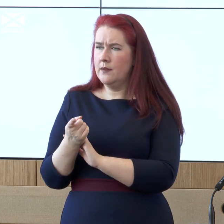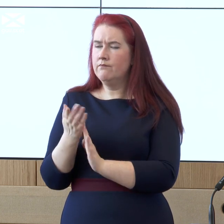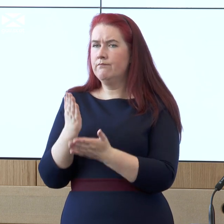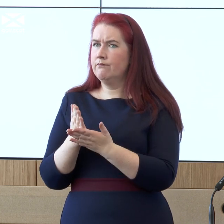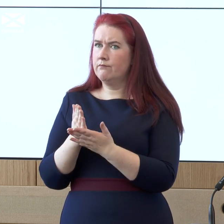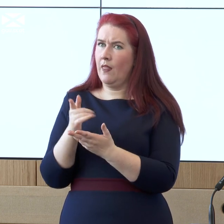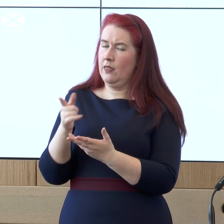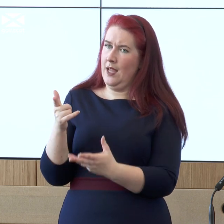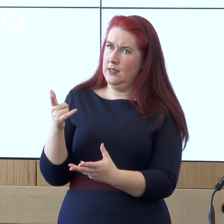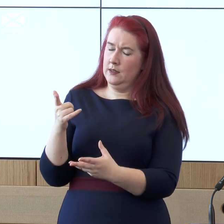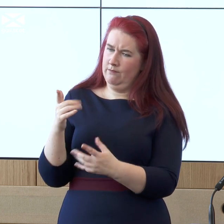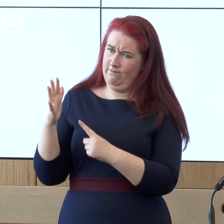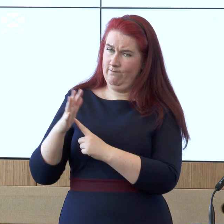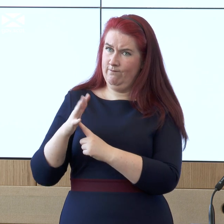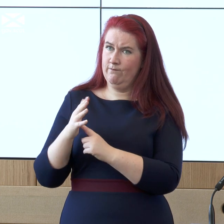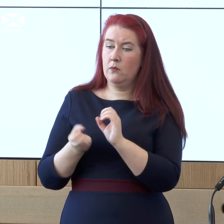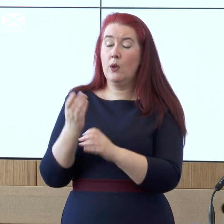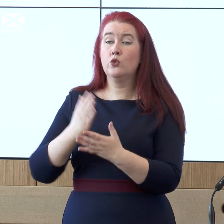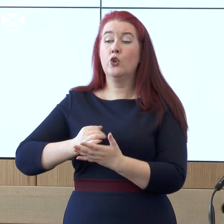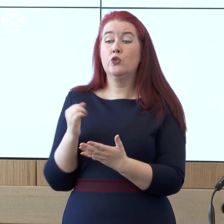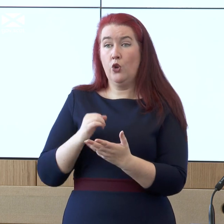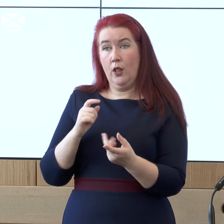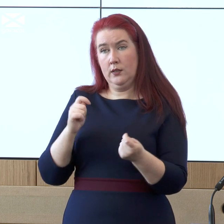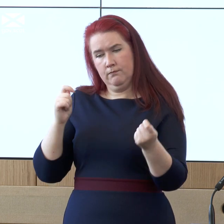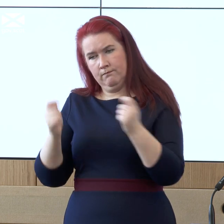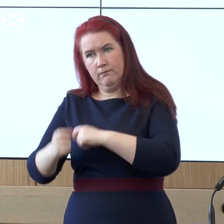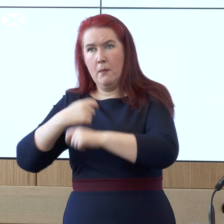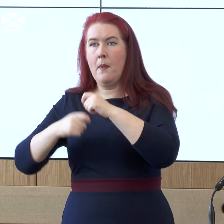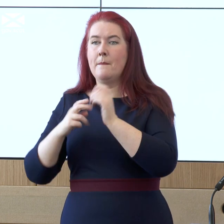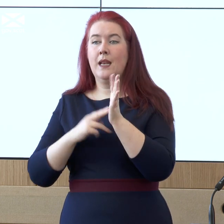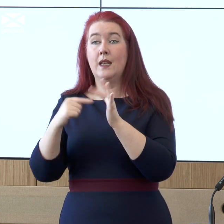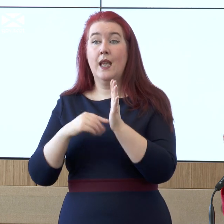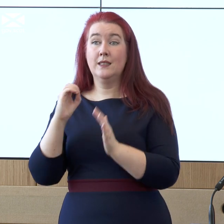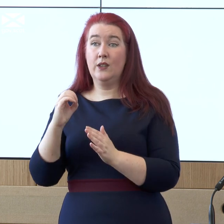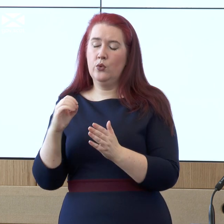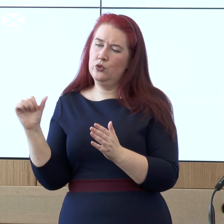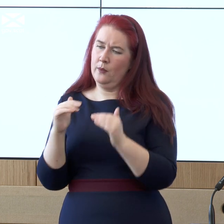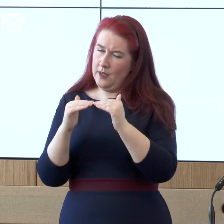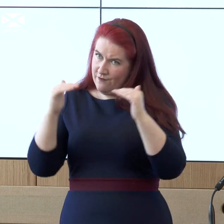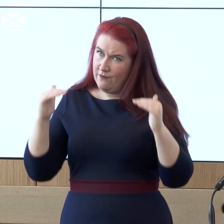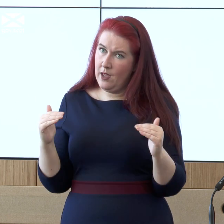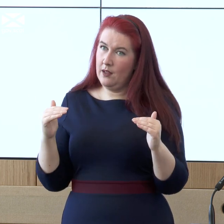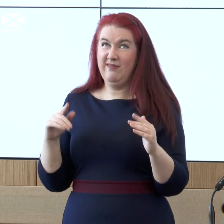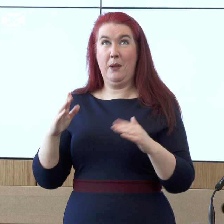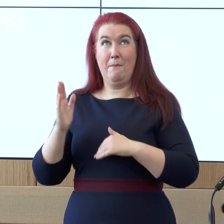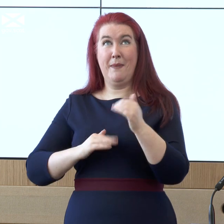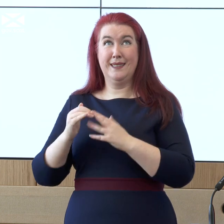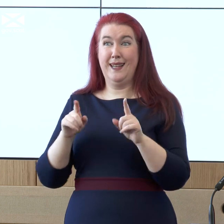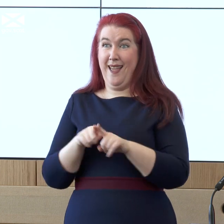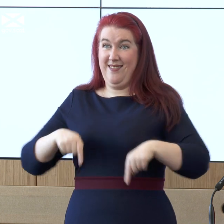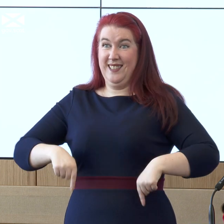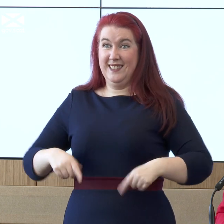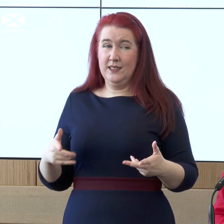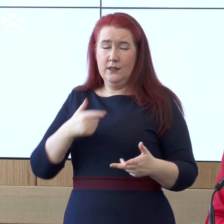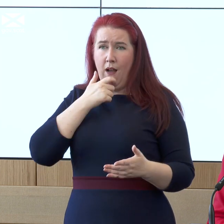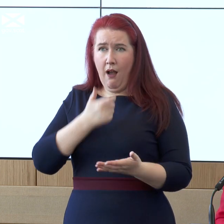of ensuring that Scotland's transition to net zero is a fair one. In a building like this one, with so much